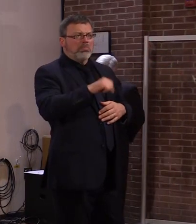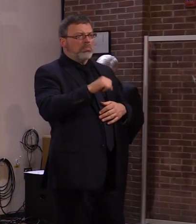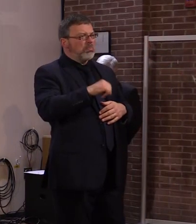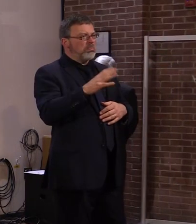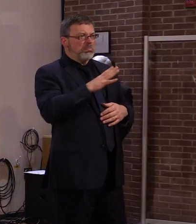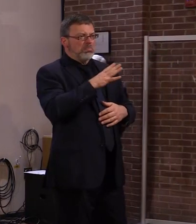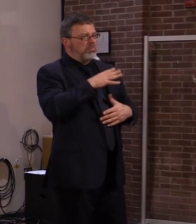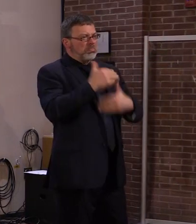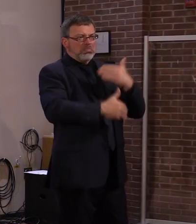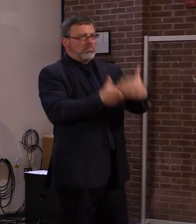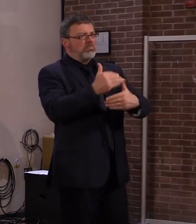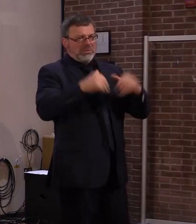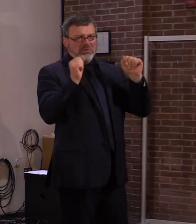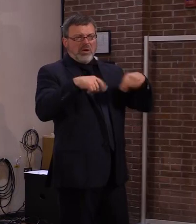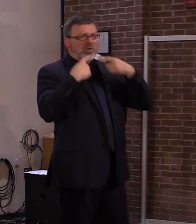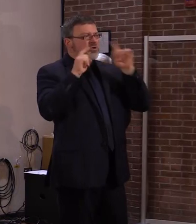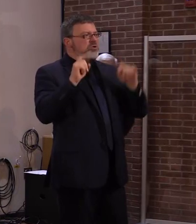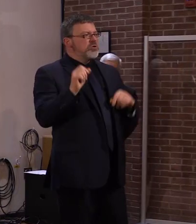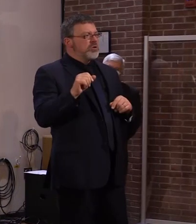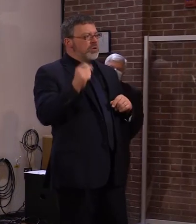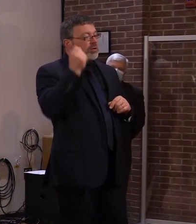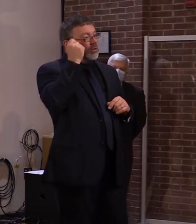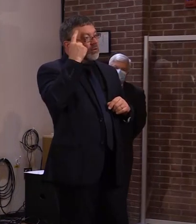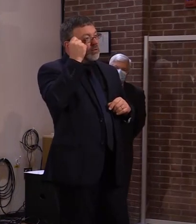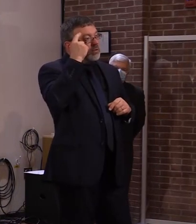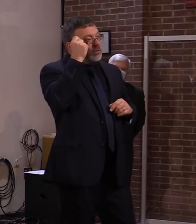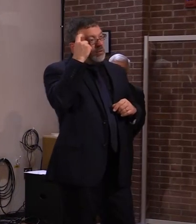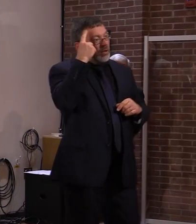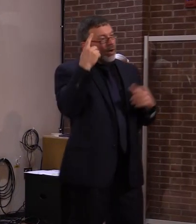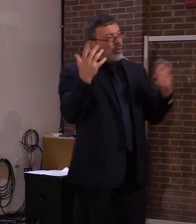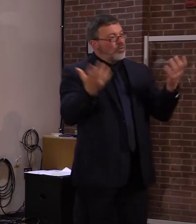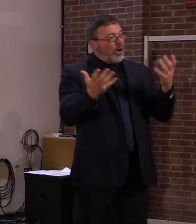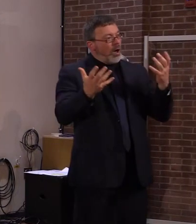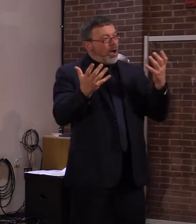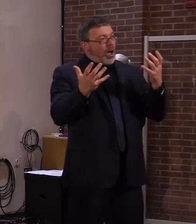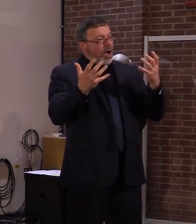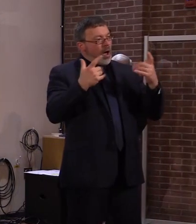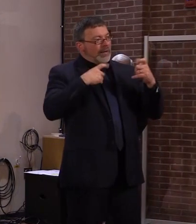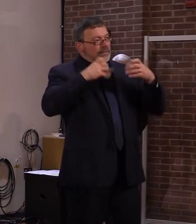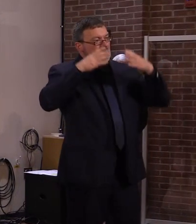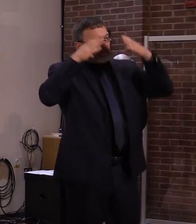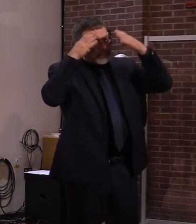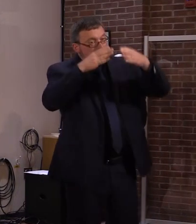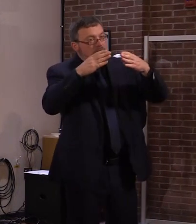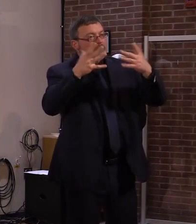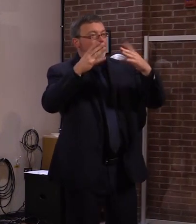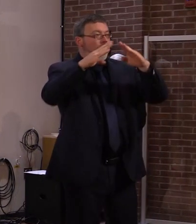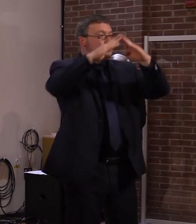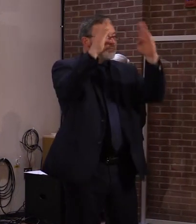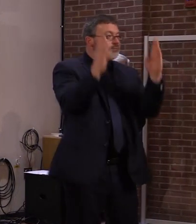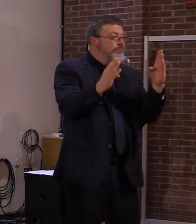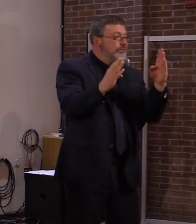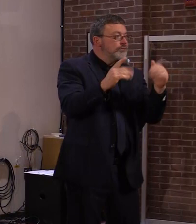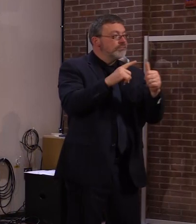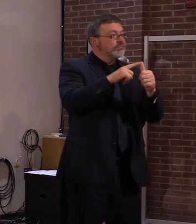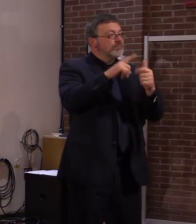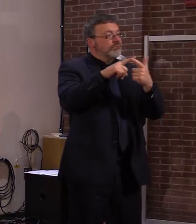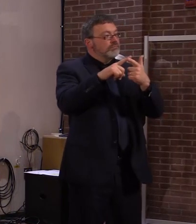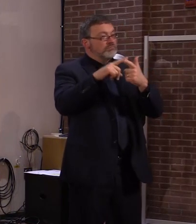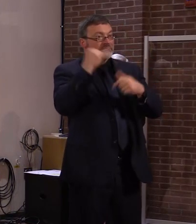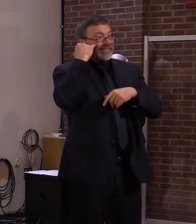But we're going to have to, again, focus on areas like housing, for instance. If we don't have the housing